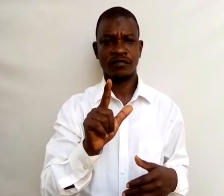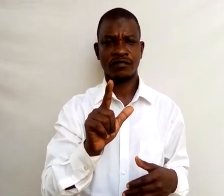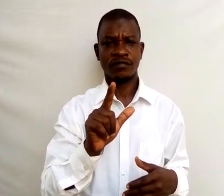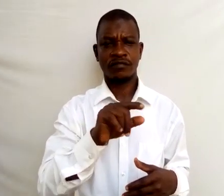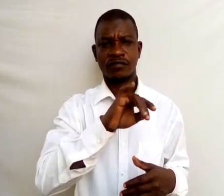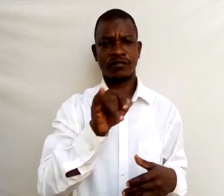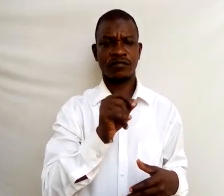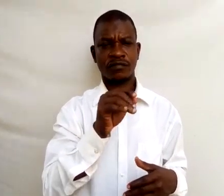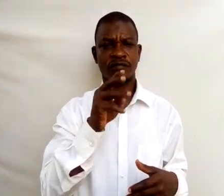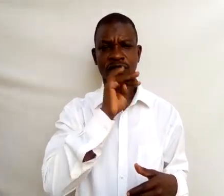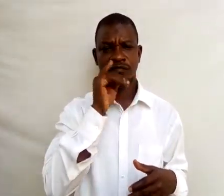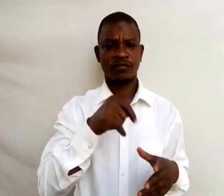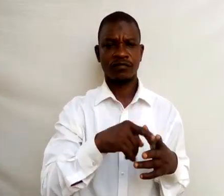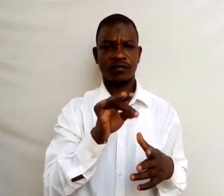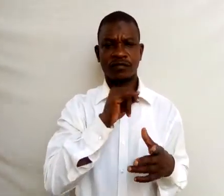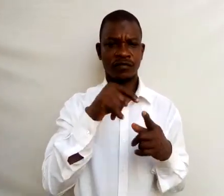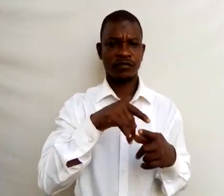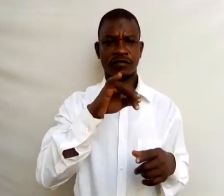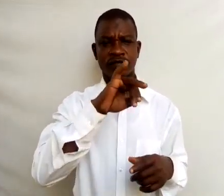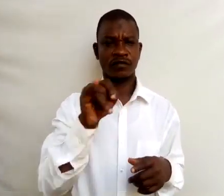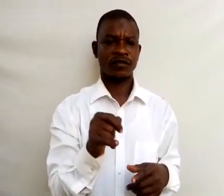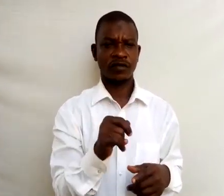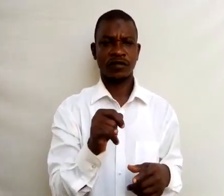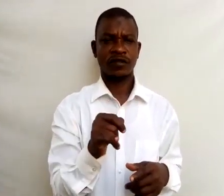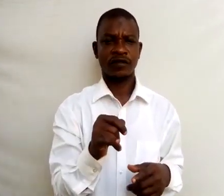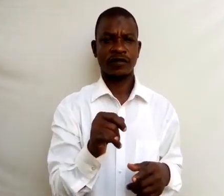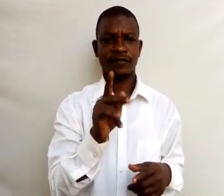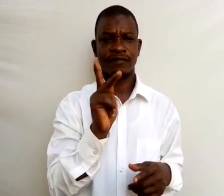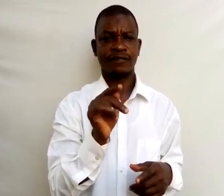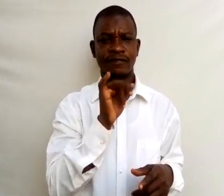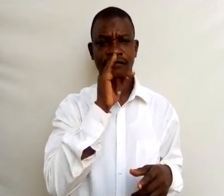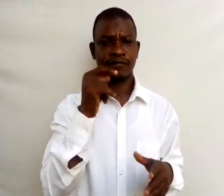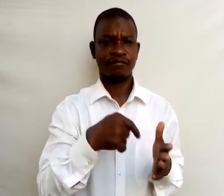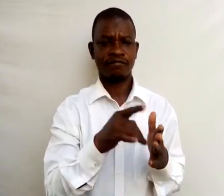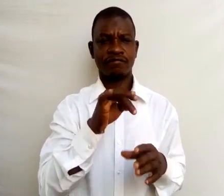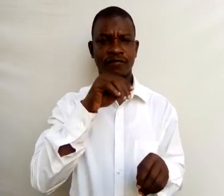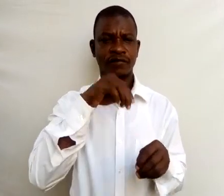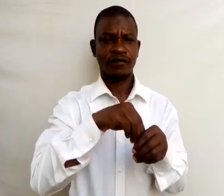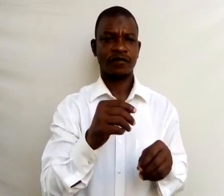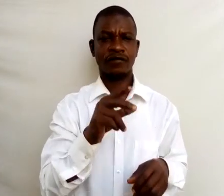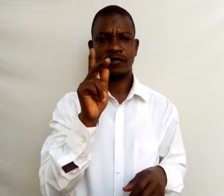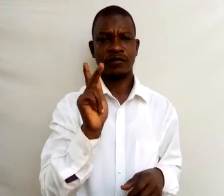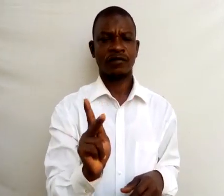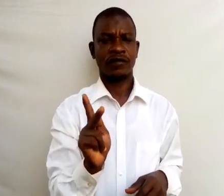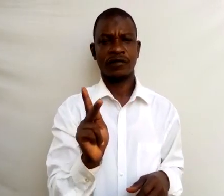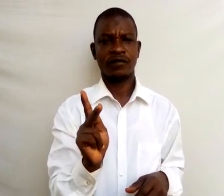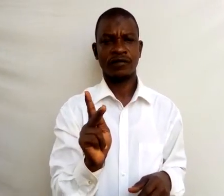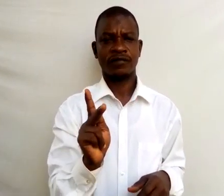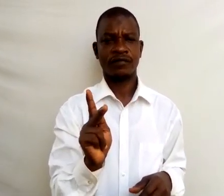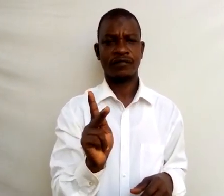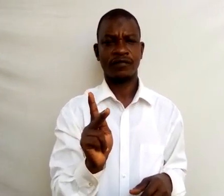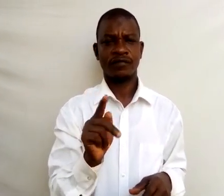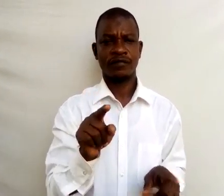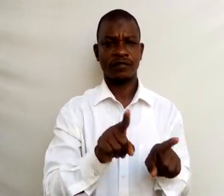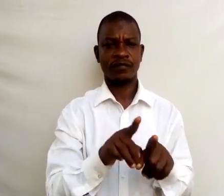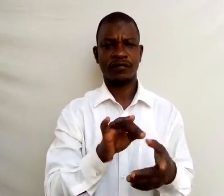J is mapped into J, K is mapped into K. So that is